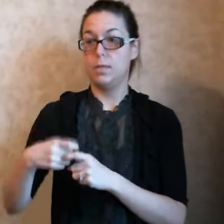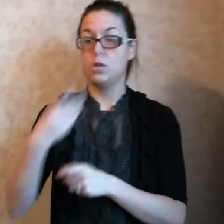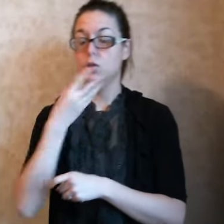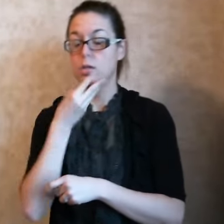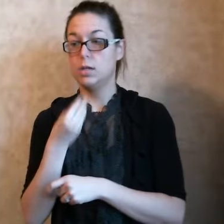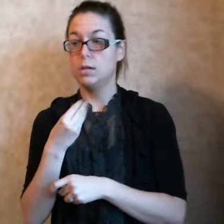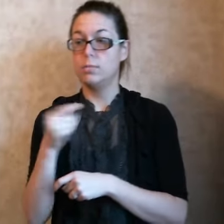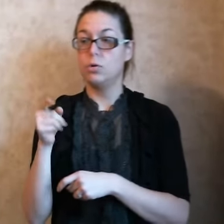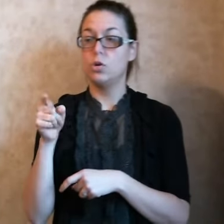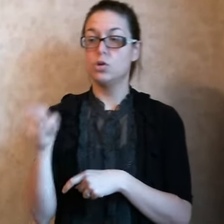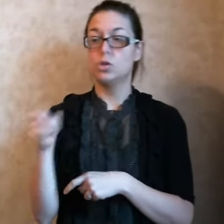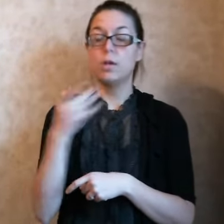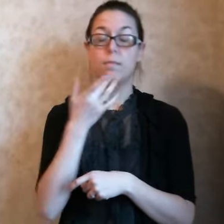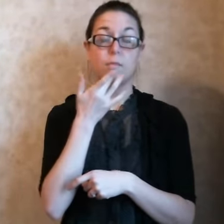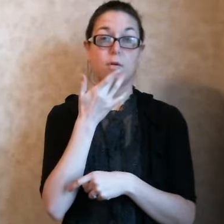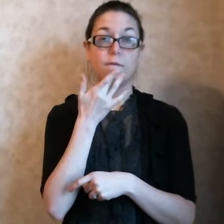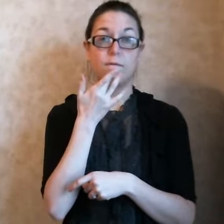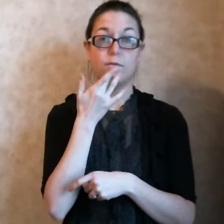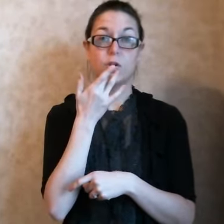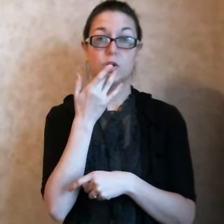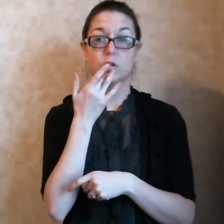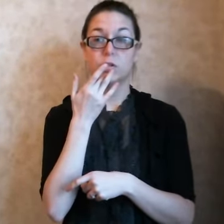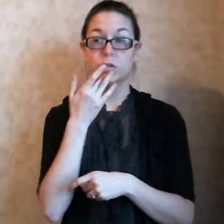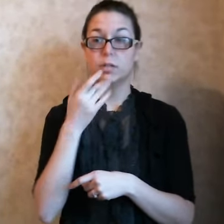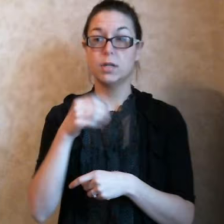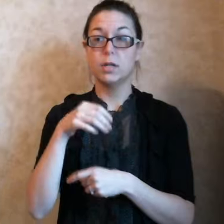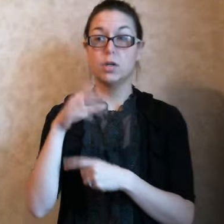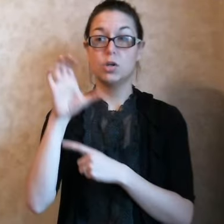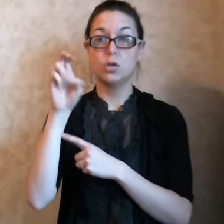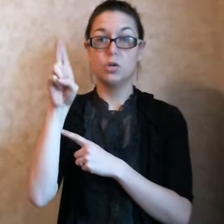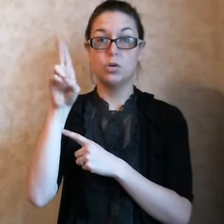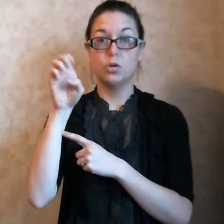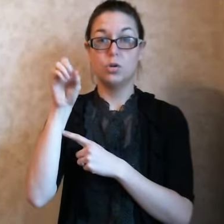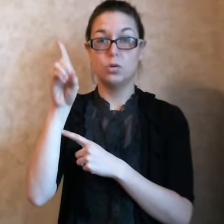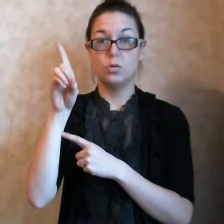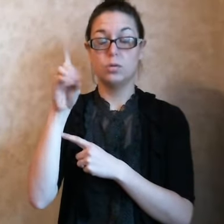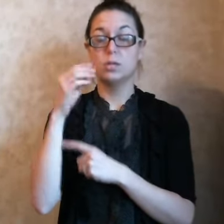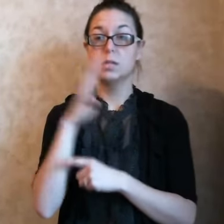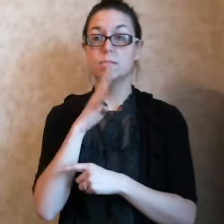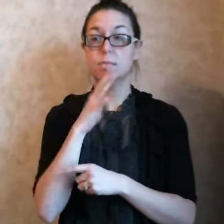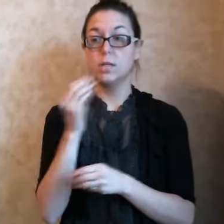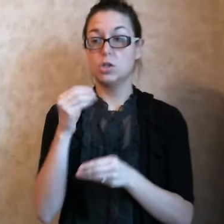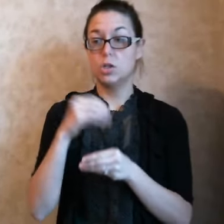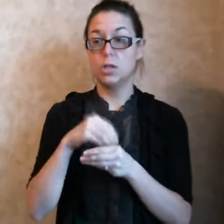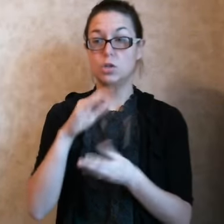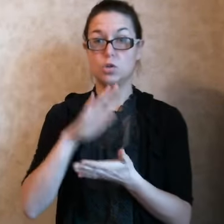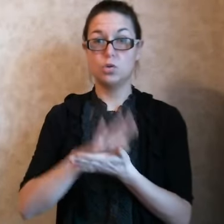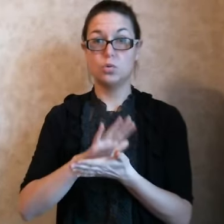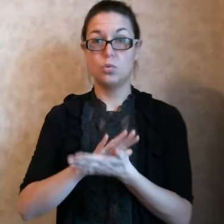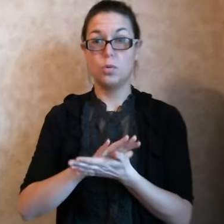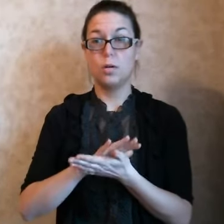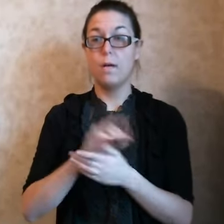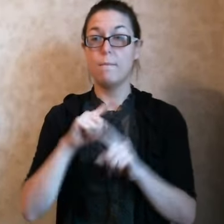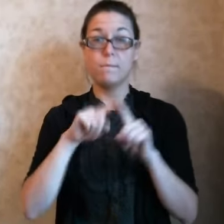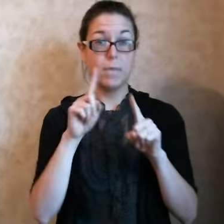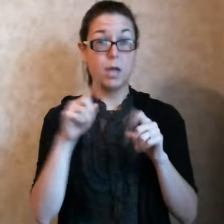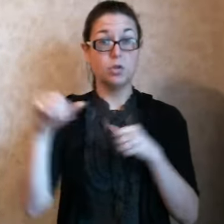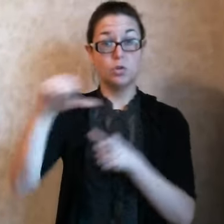school, and that in social situations or whatever,